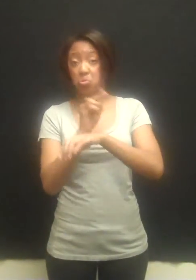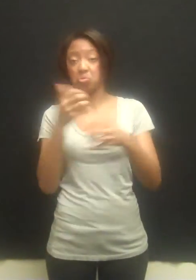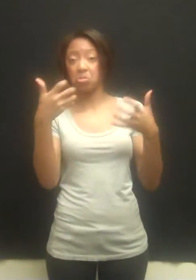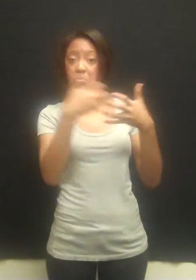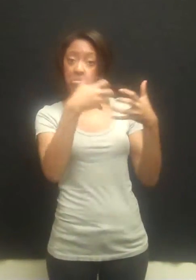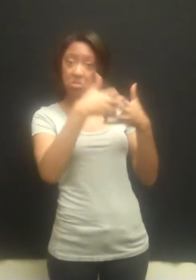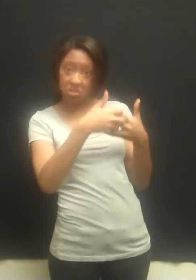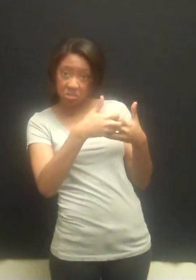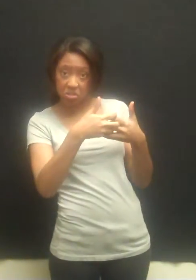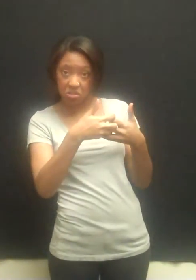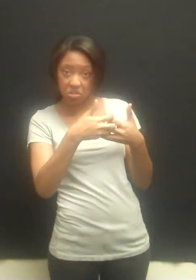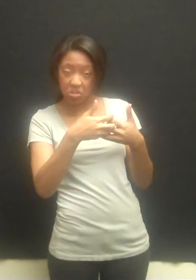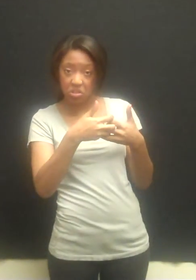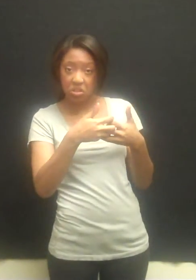preferred method of communicating.